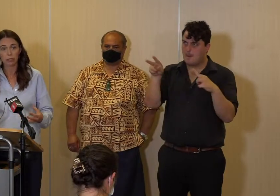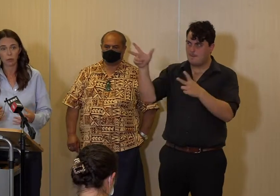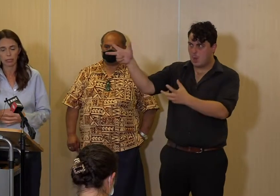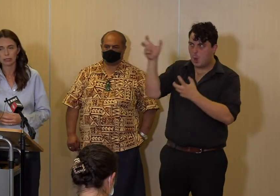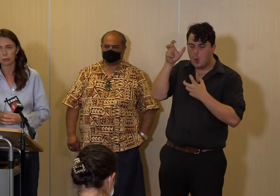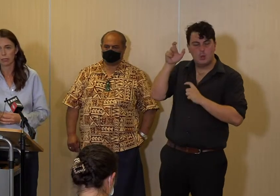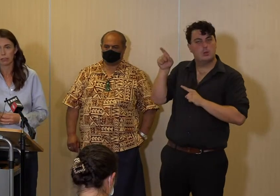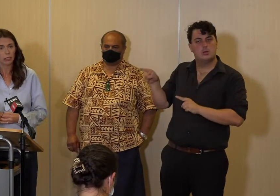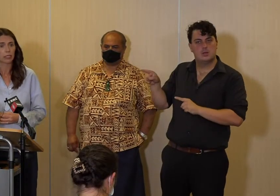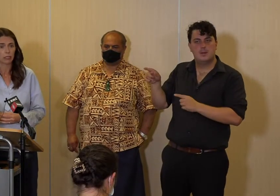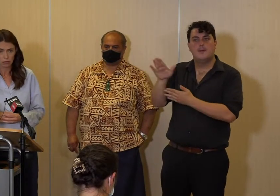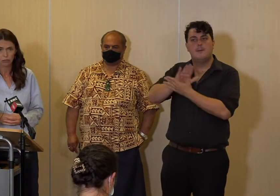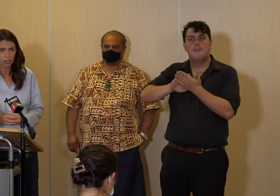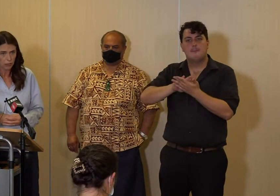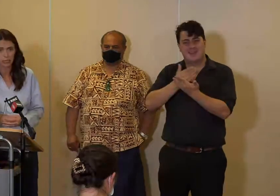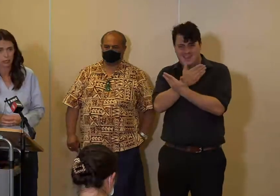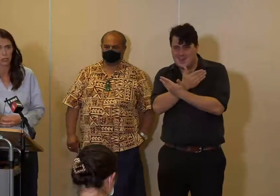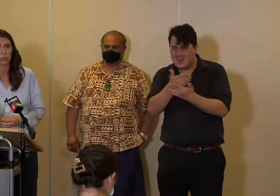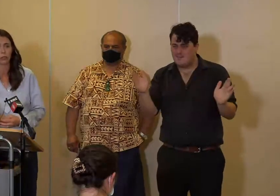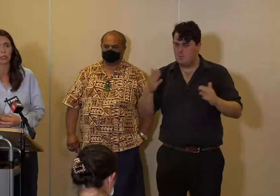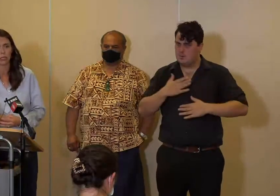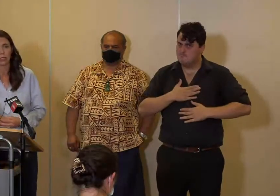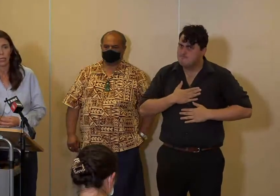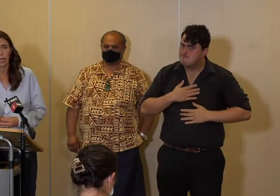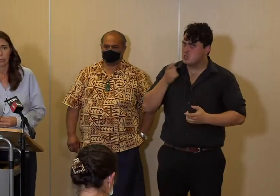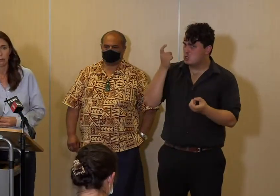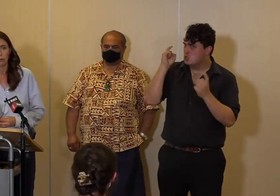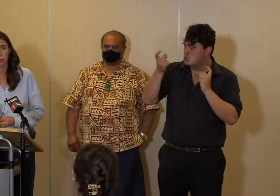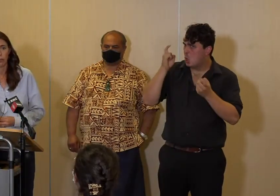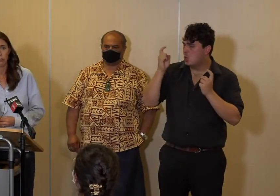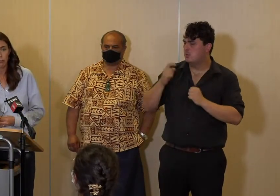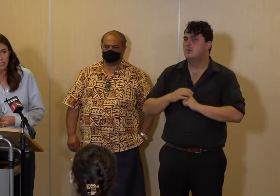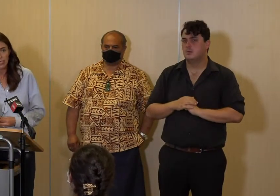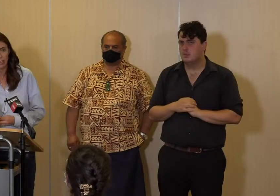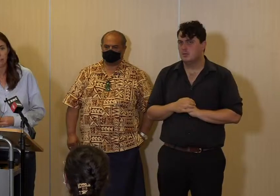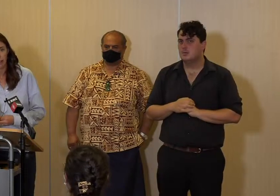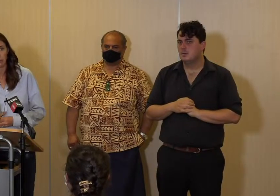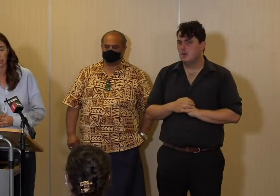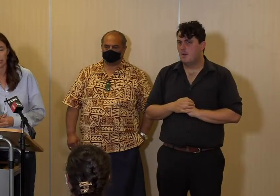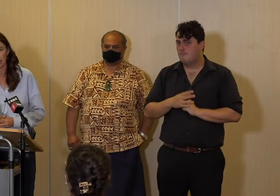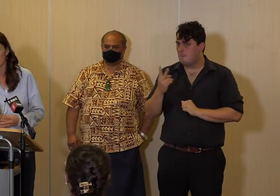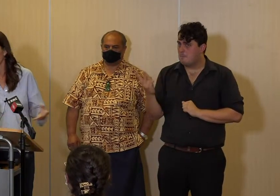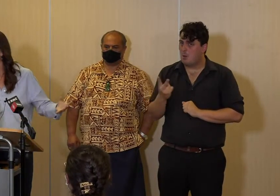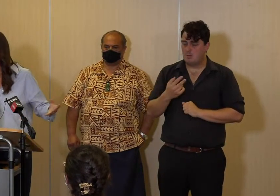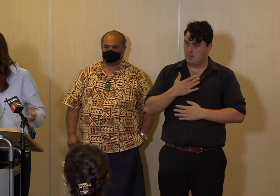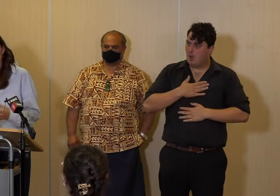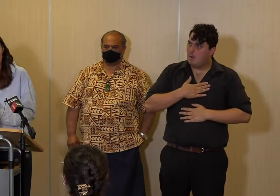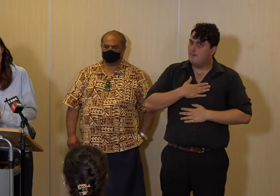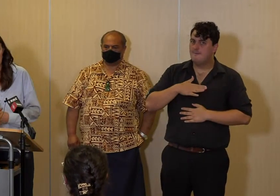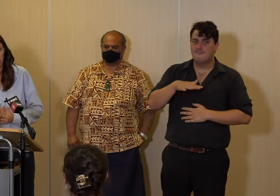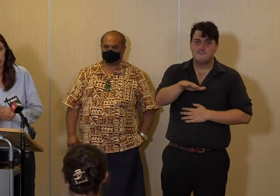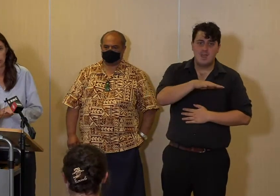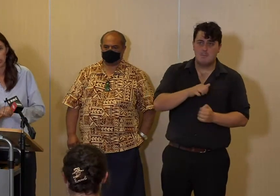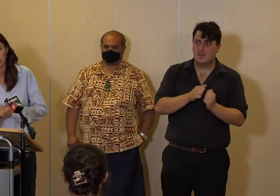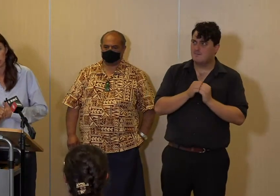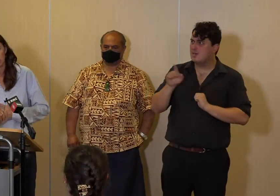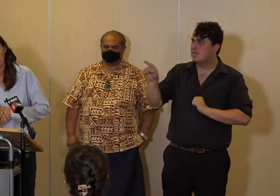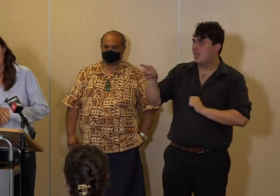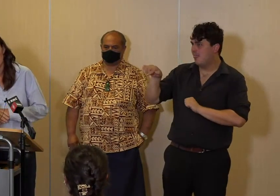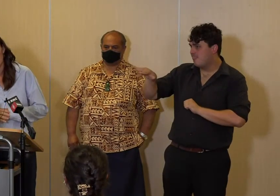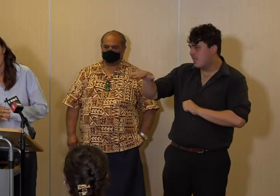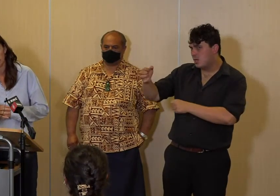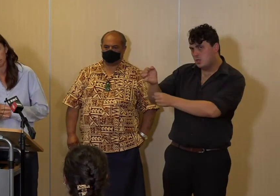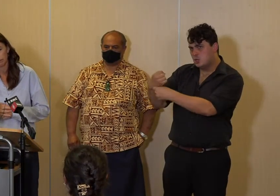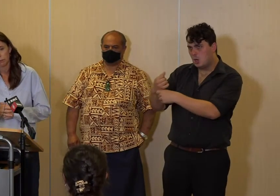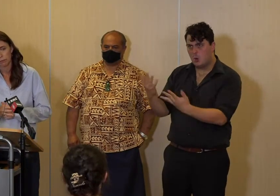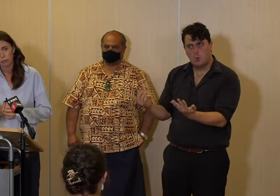caused everyone to be very concerned for friends and family, and that is why, of course, everyone is working as quickly